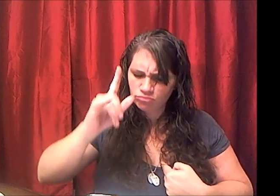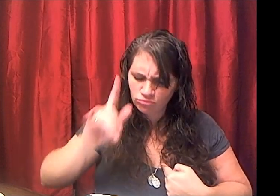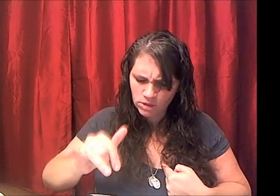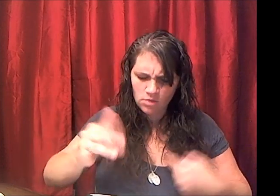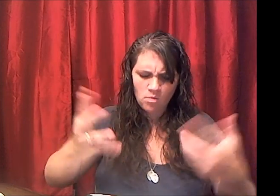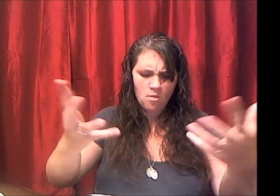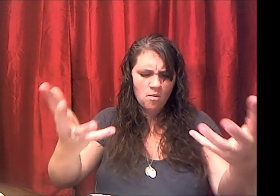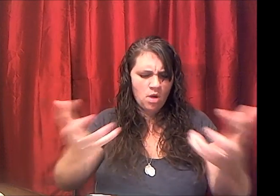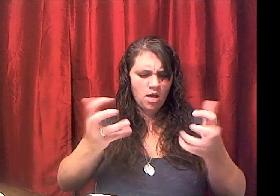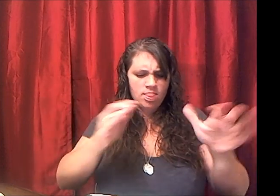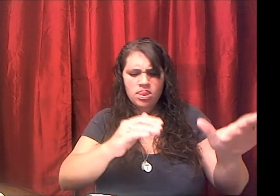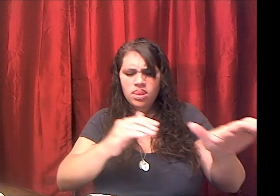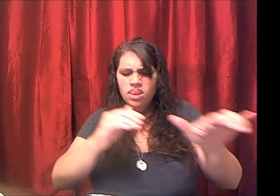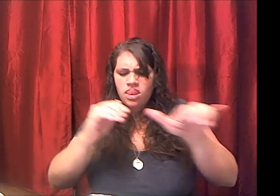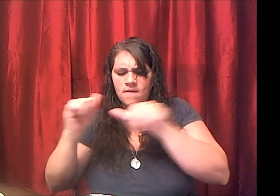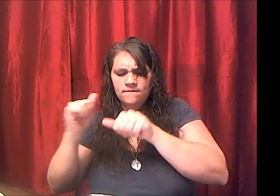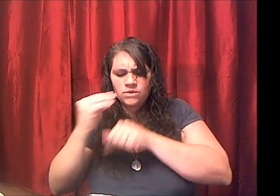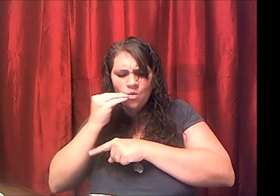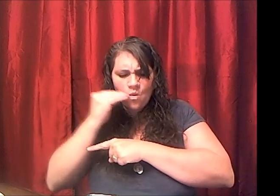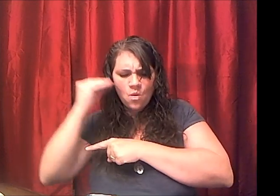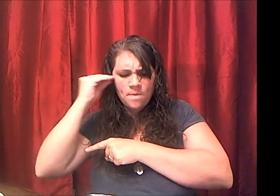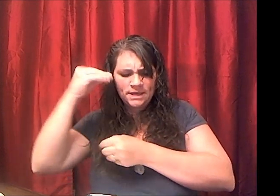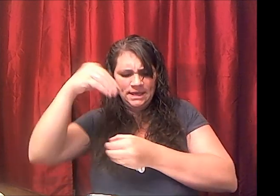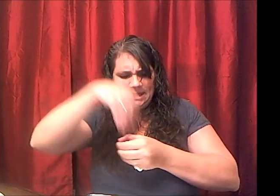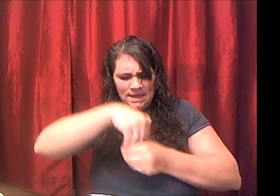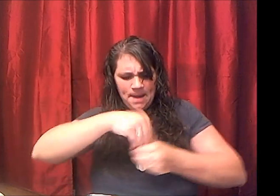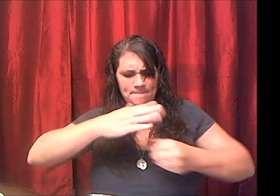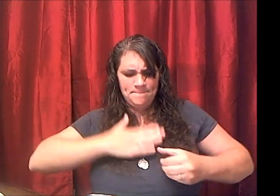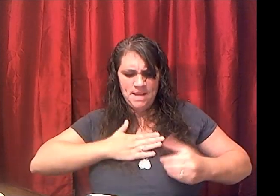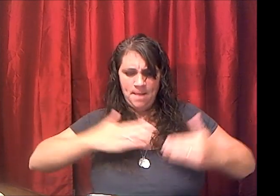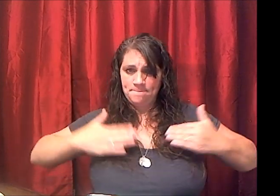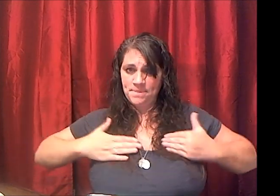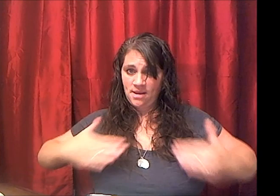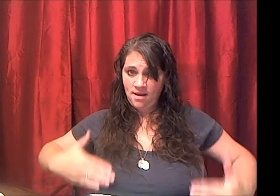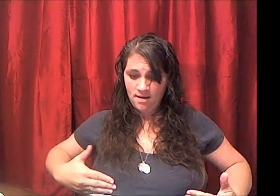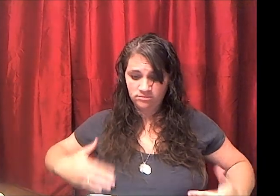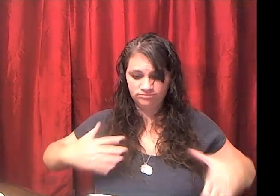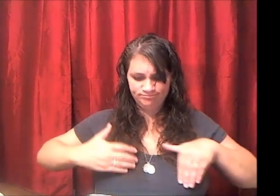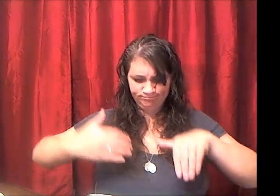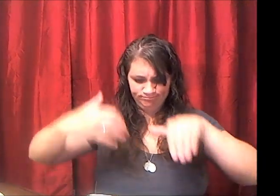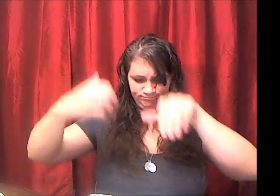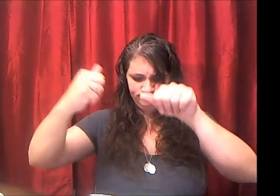Fighting is the only thing that could be taken enjoy in this life. It truly makes her feel alive.